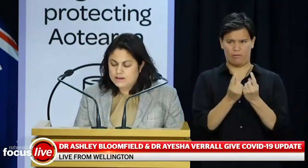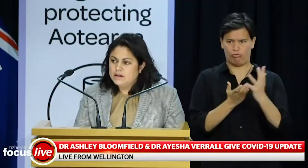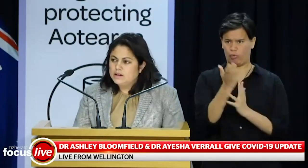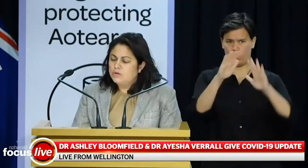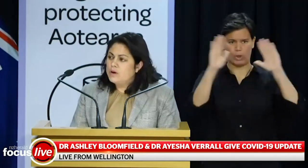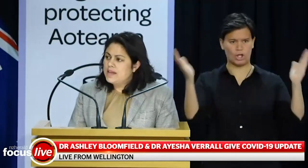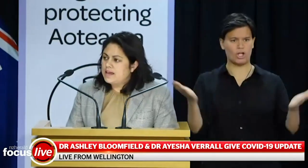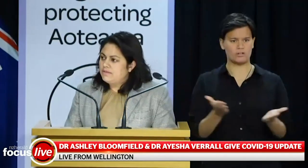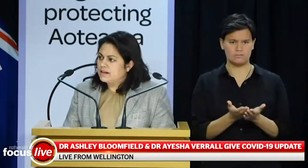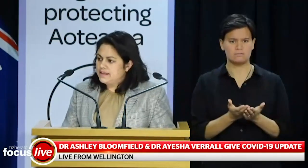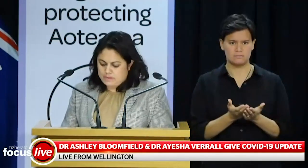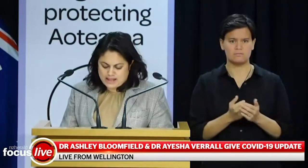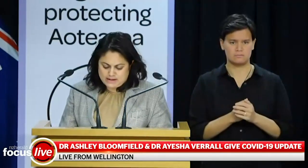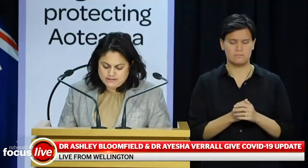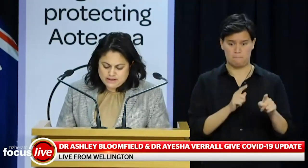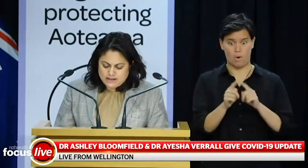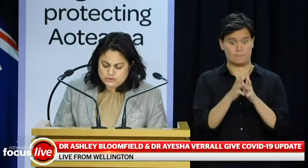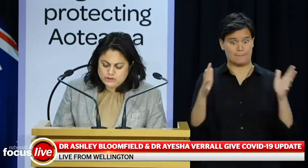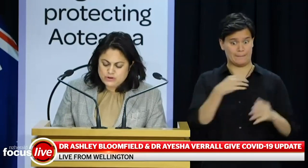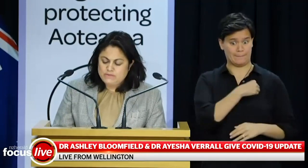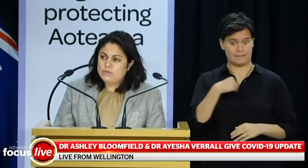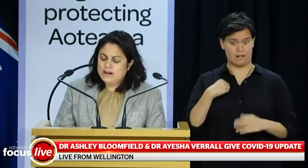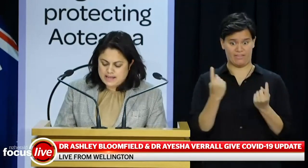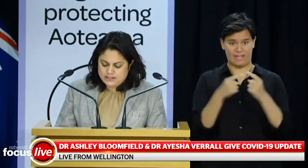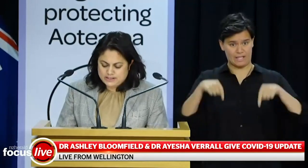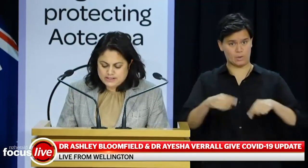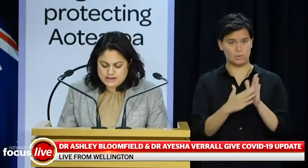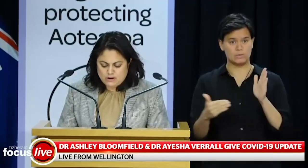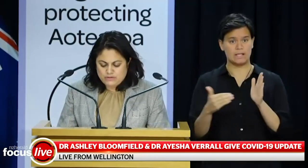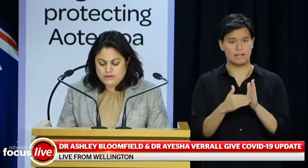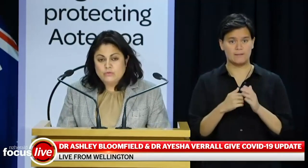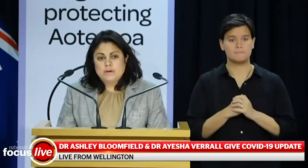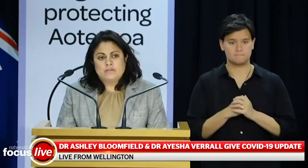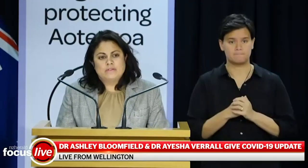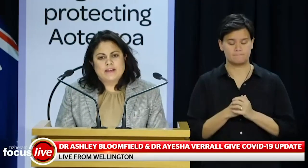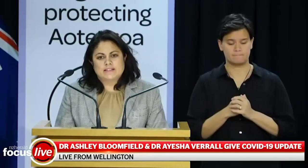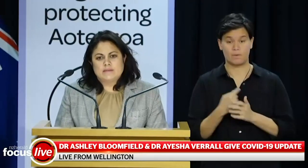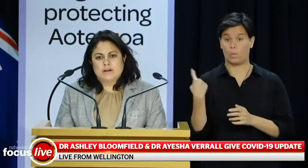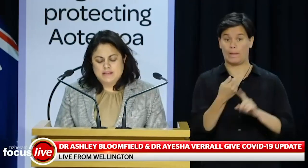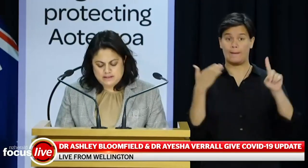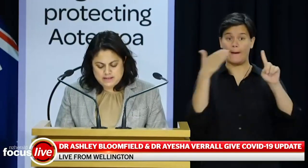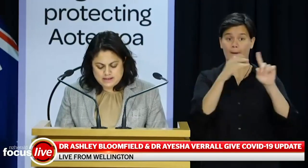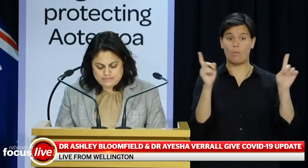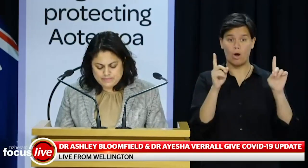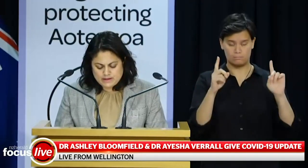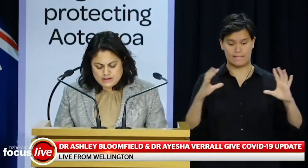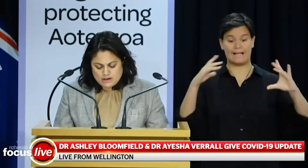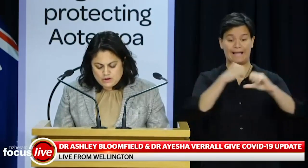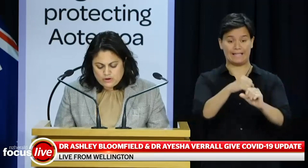experienced. We have a clear plan to ensure everyone aged 16 and over will be offered a vaccine by the end of the